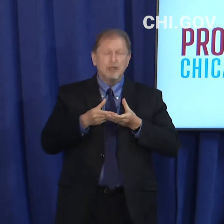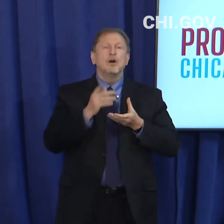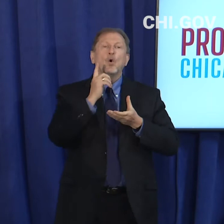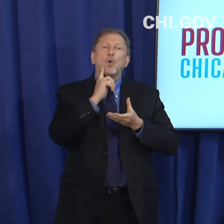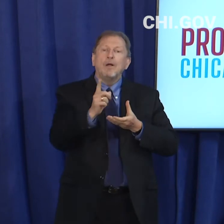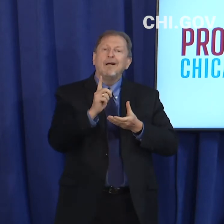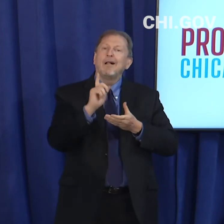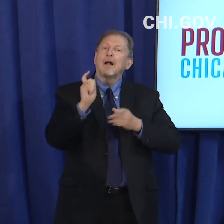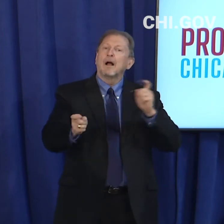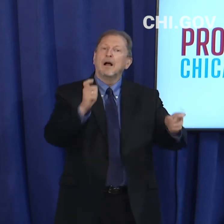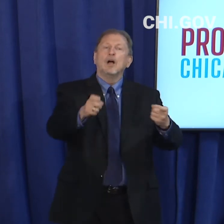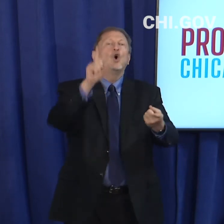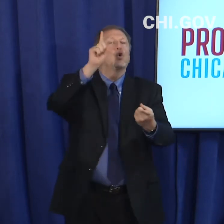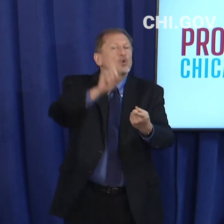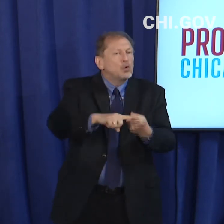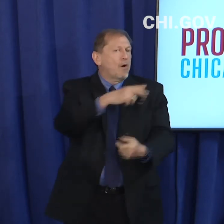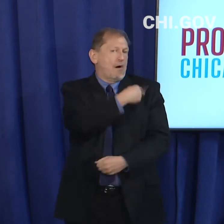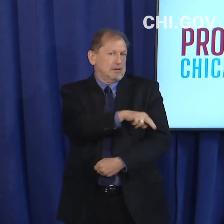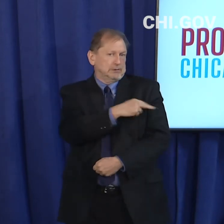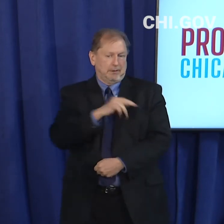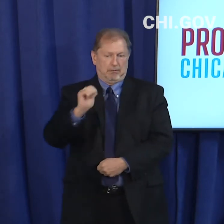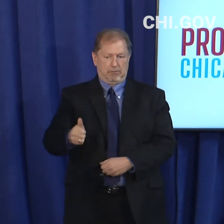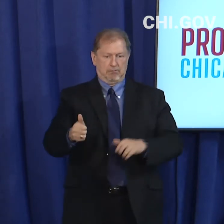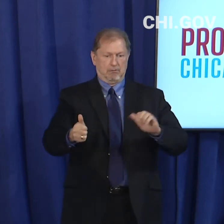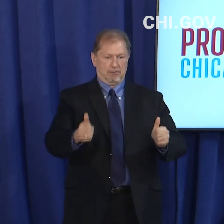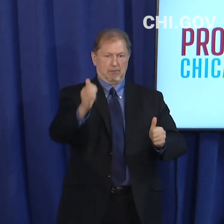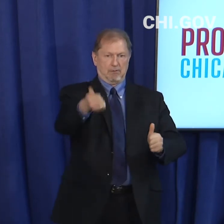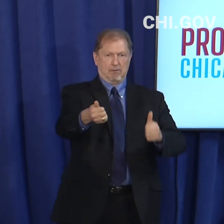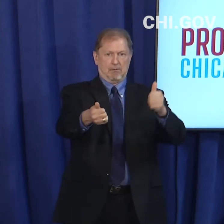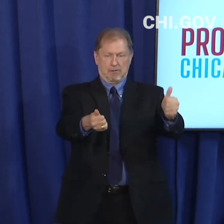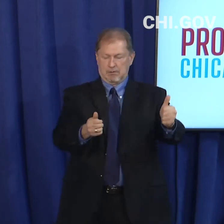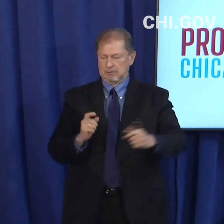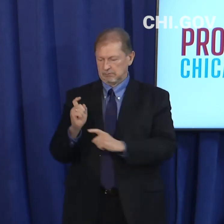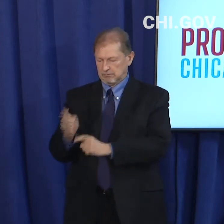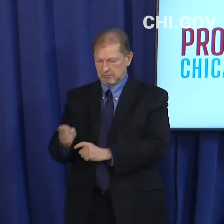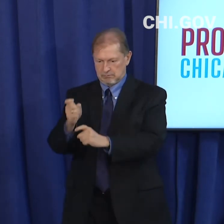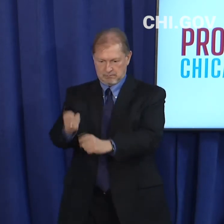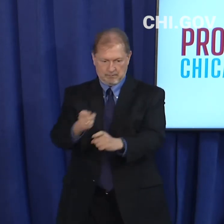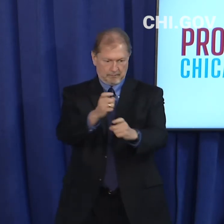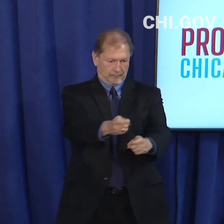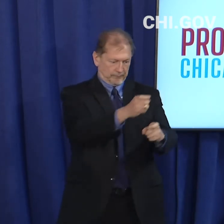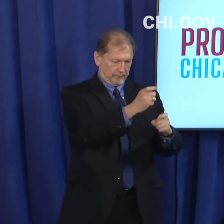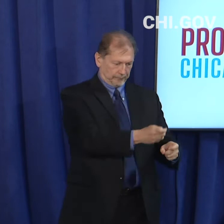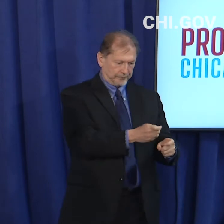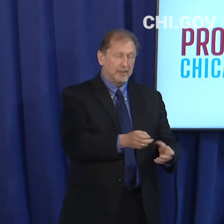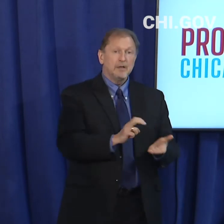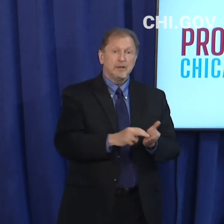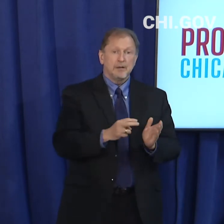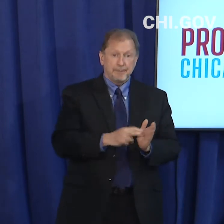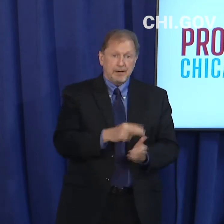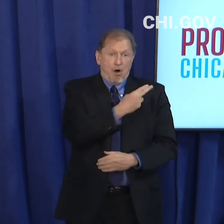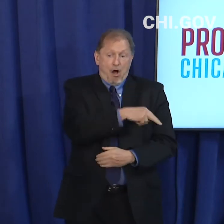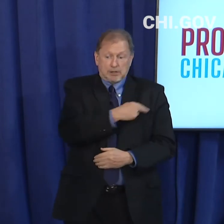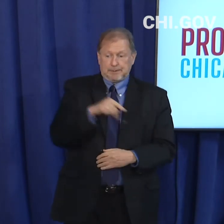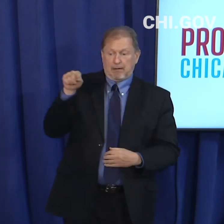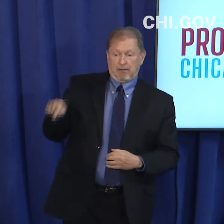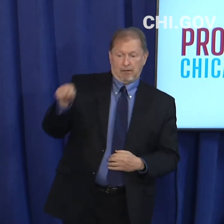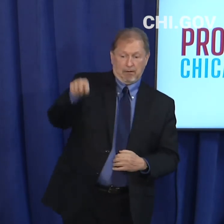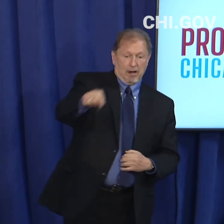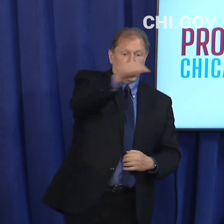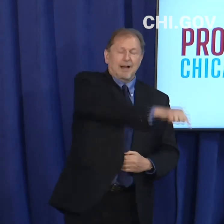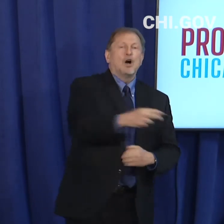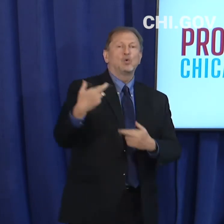hospitals here in Chicago. And we will be providing vaccine to the hospitals directly so that they may vaccinate